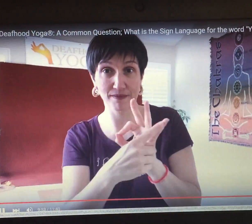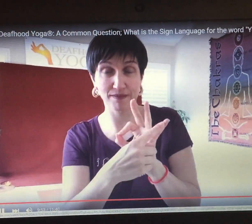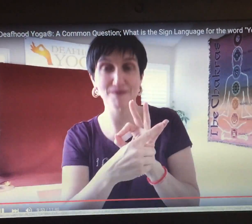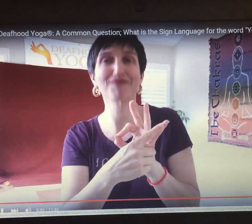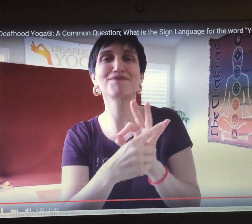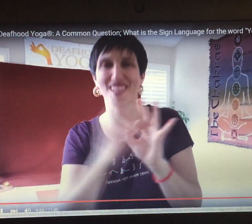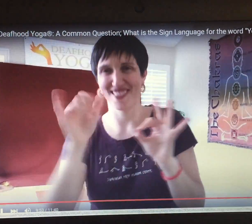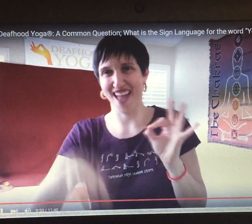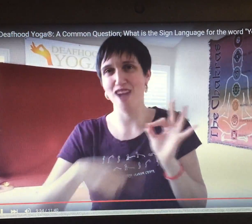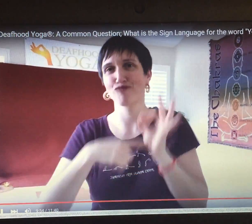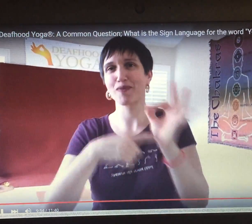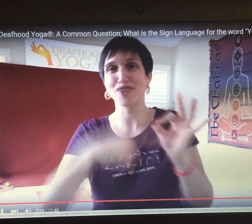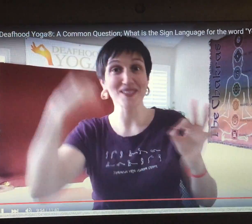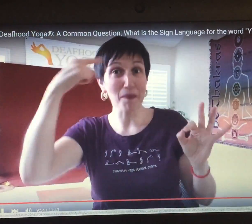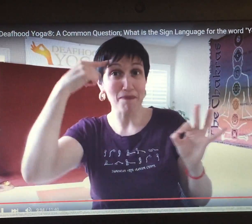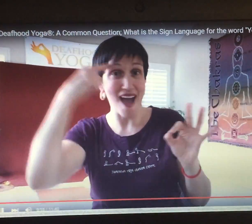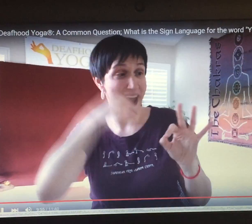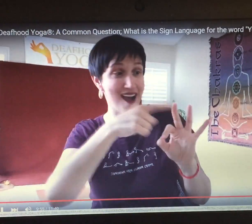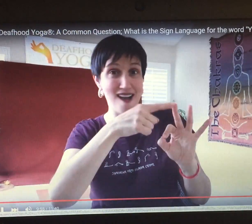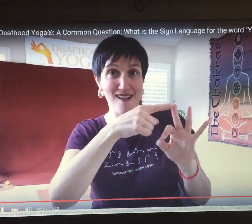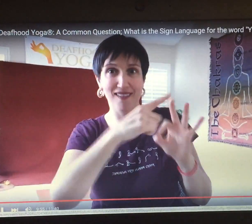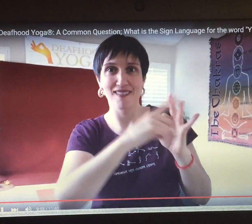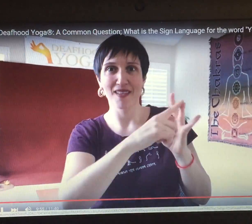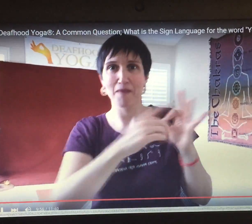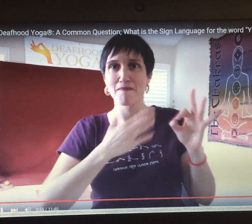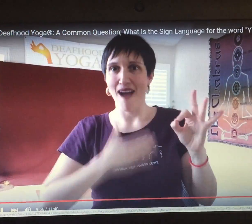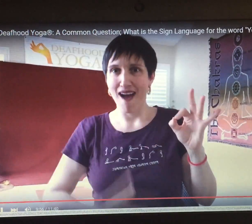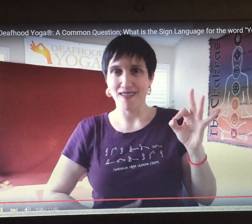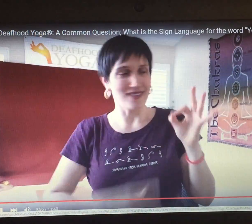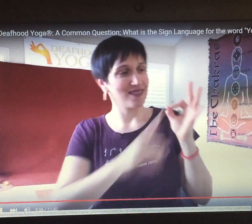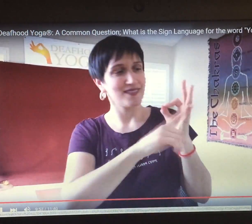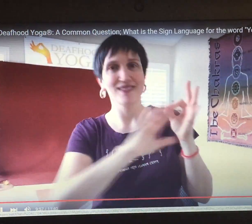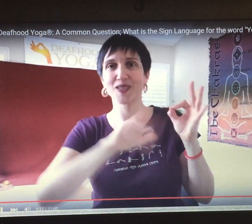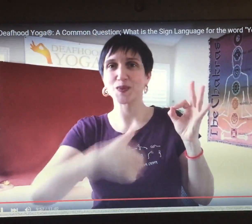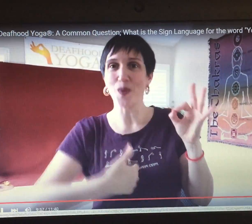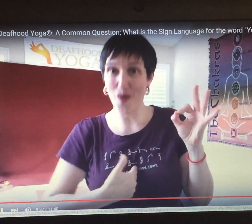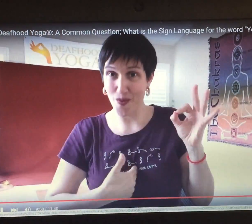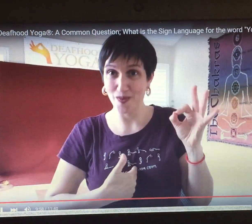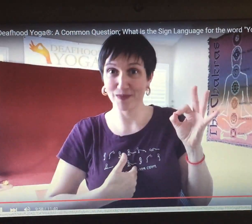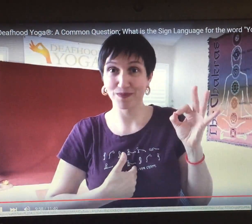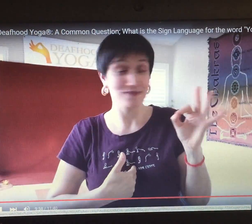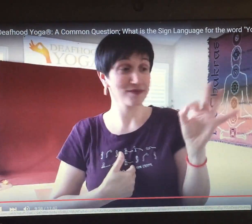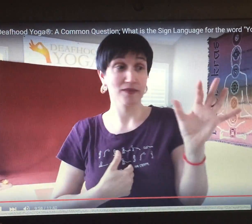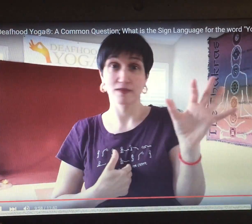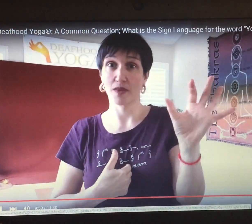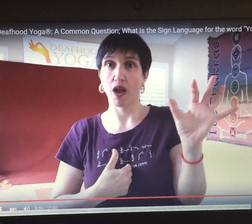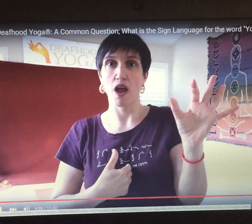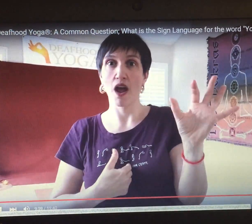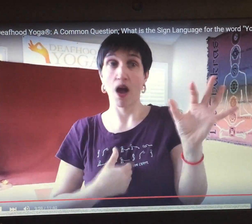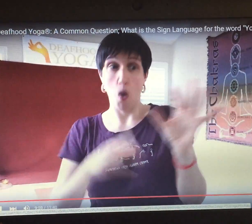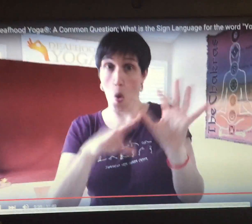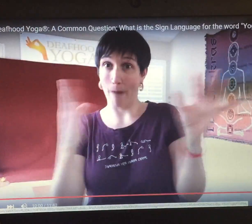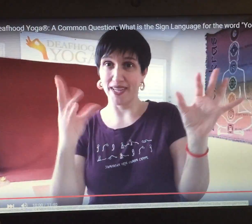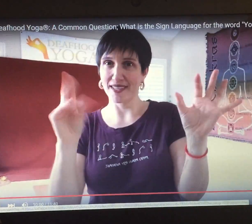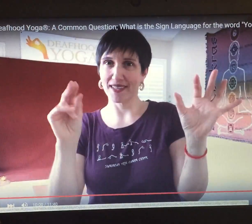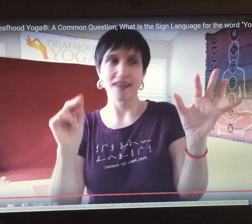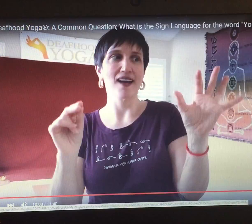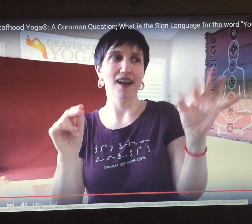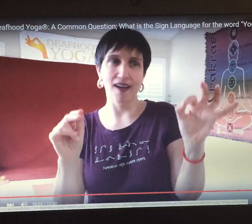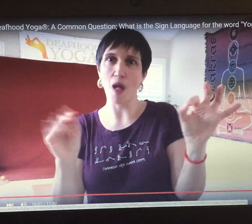You see these 3 fingers pointing up? That represents the mind, the body, and the soul. Open fingers?